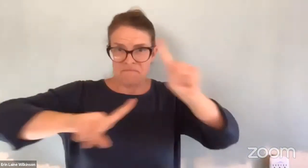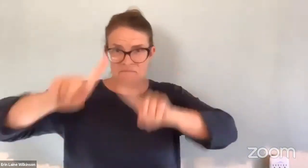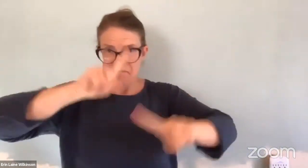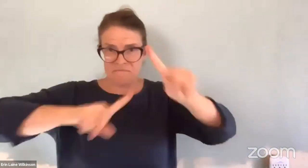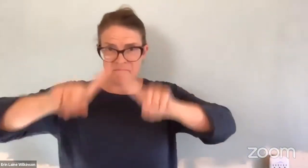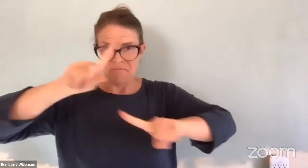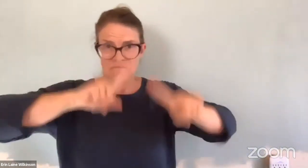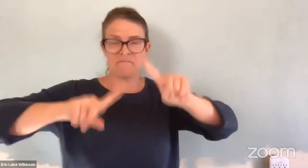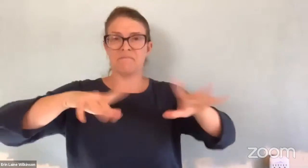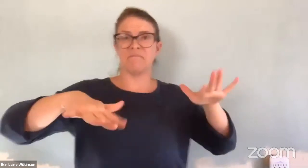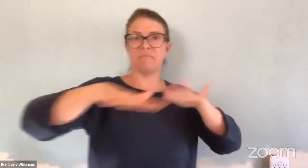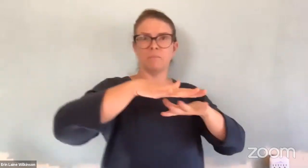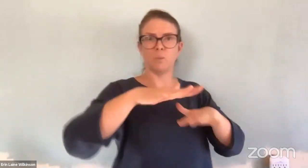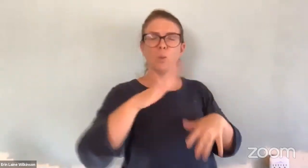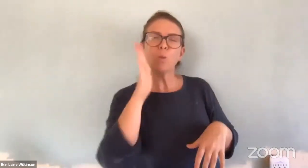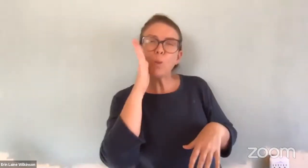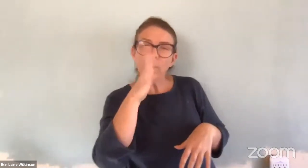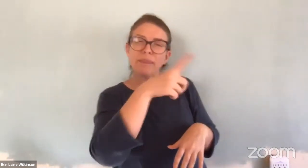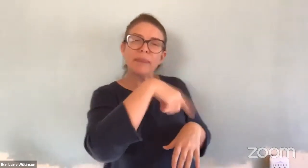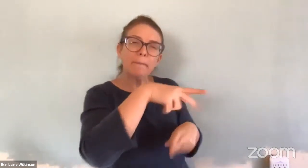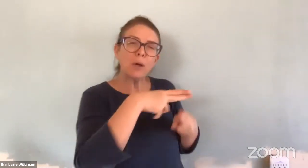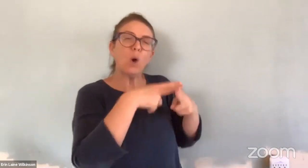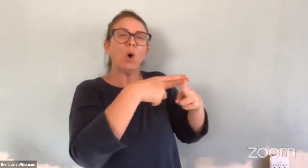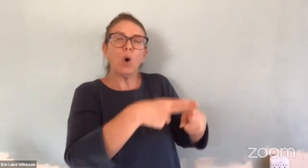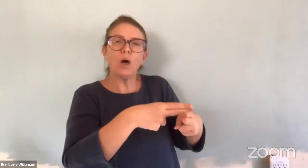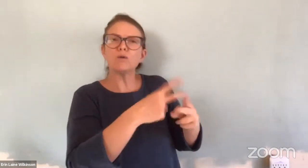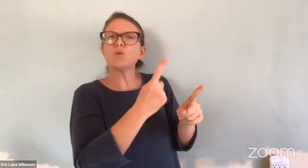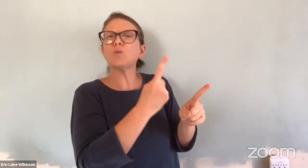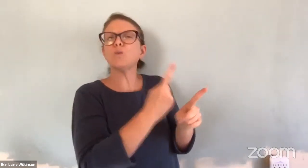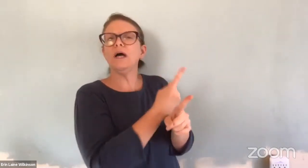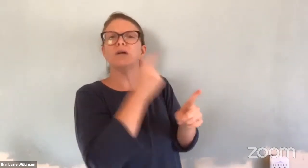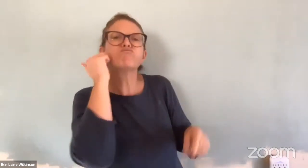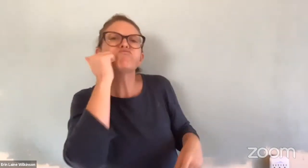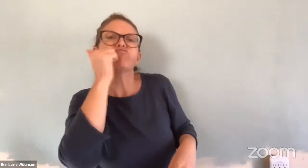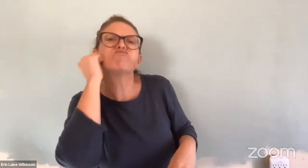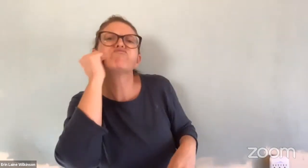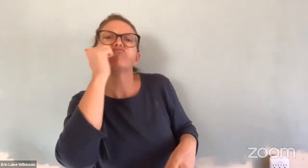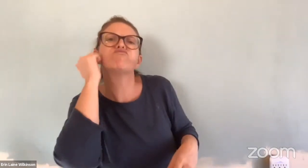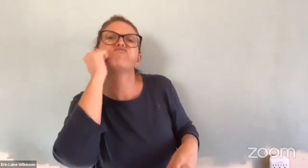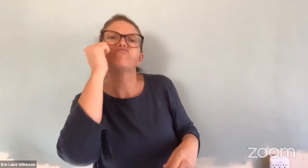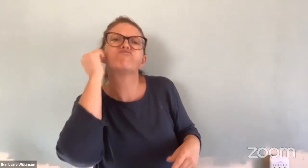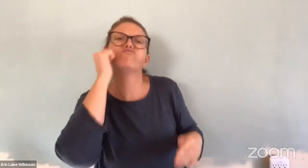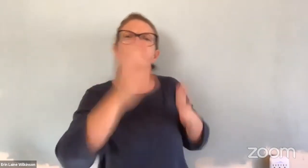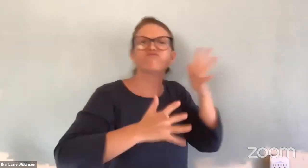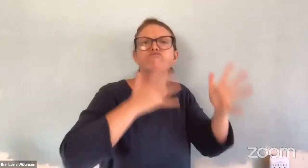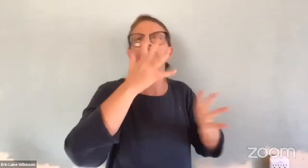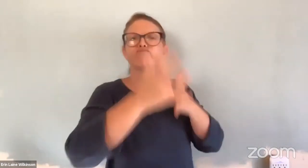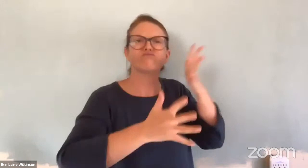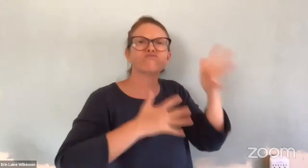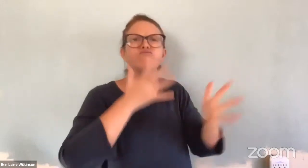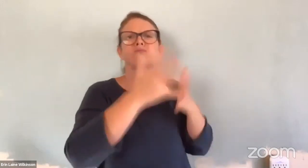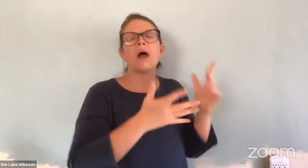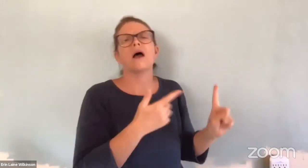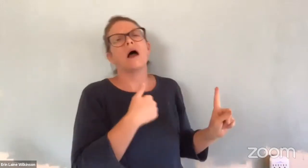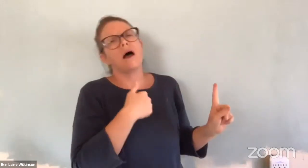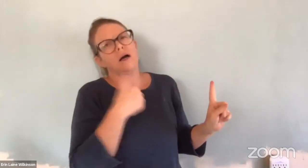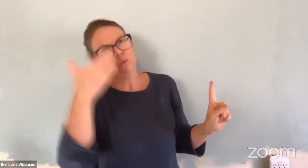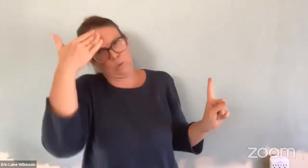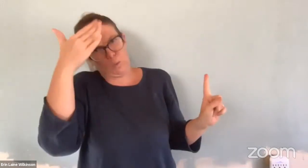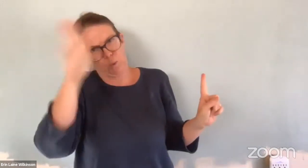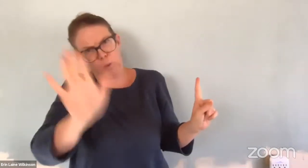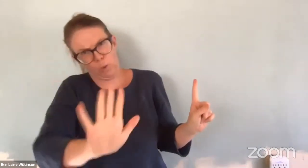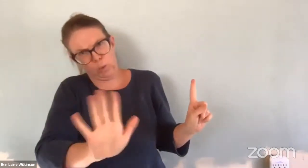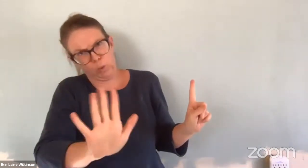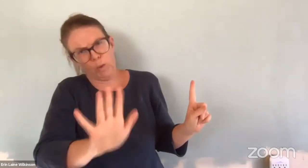the university and learn about it. So the awareness goes up, more people know sign language, and they're sort of called regular,